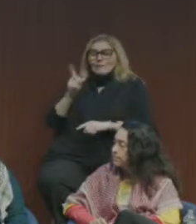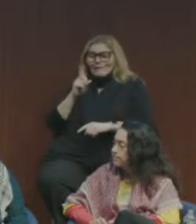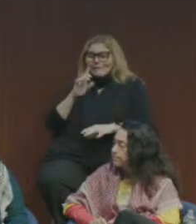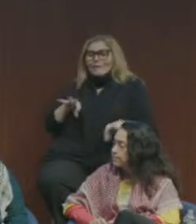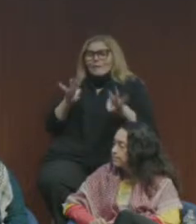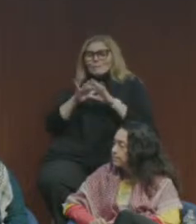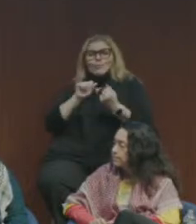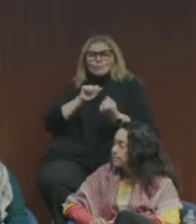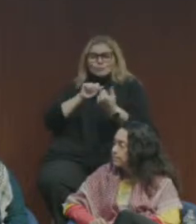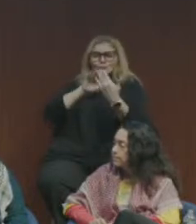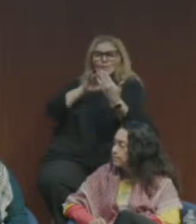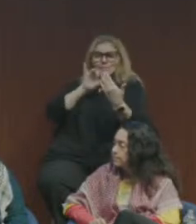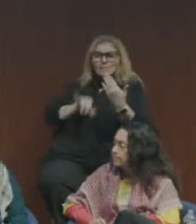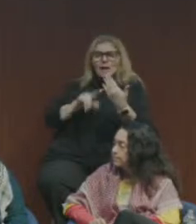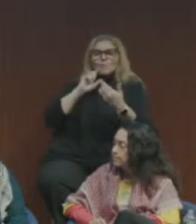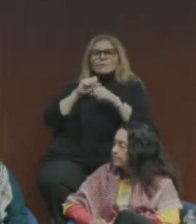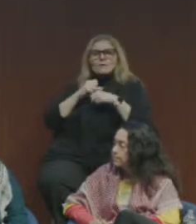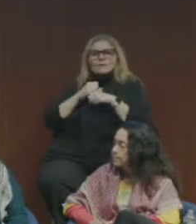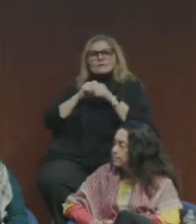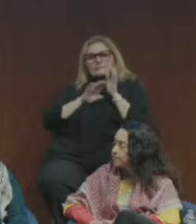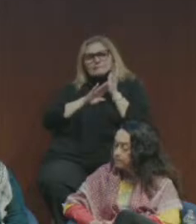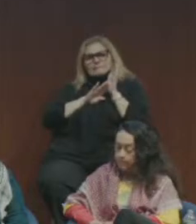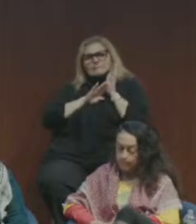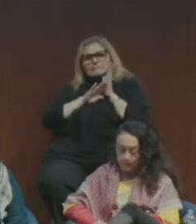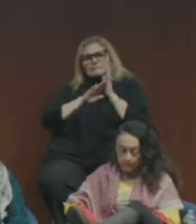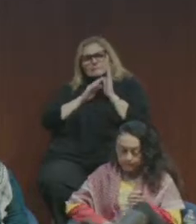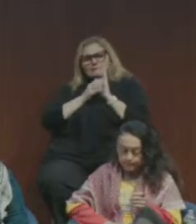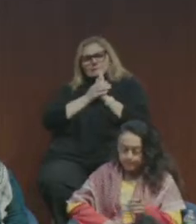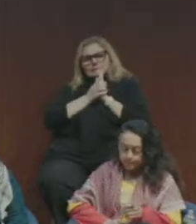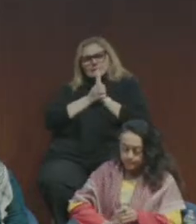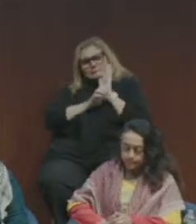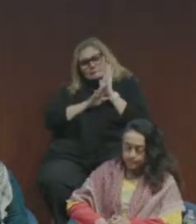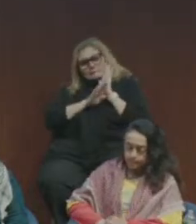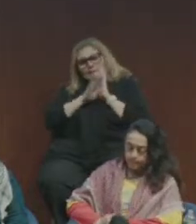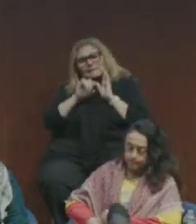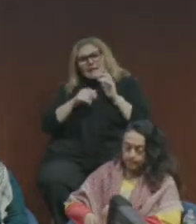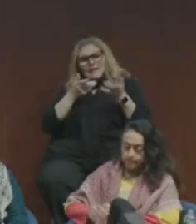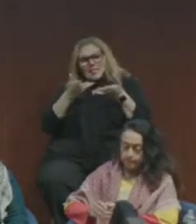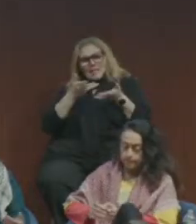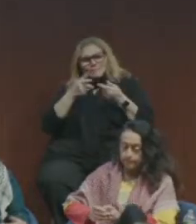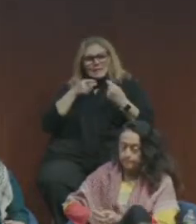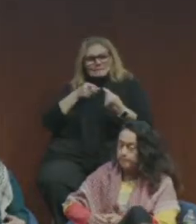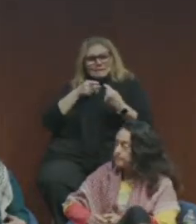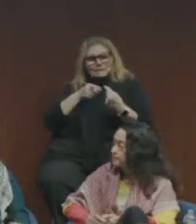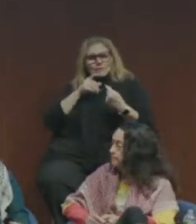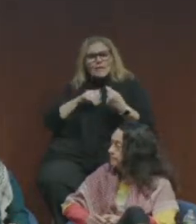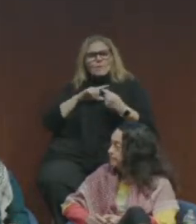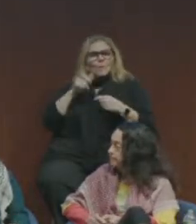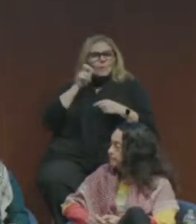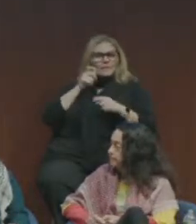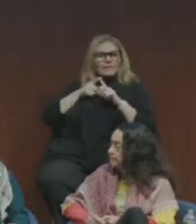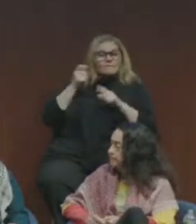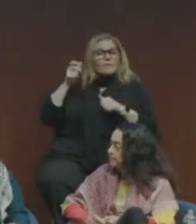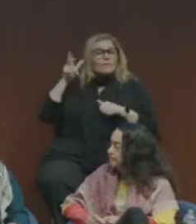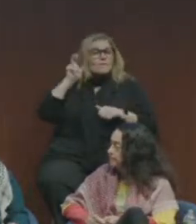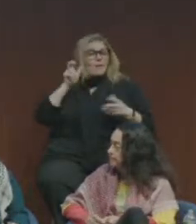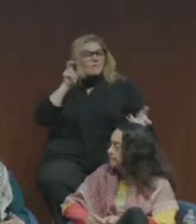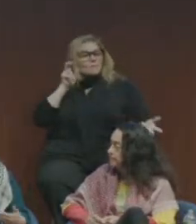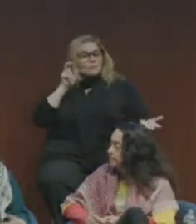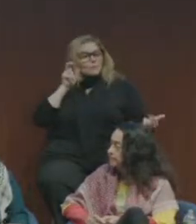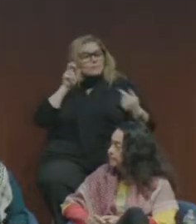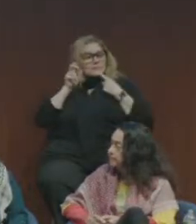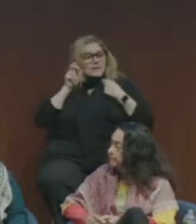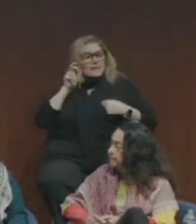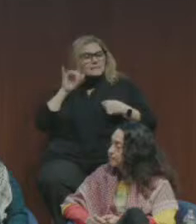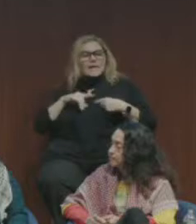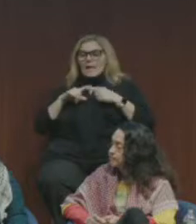important strategy that we've cultivated to kind of navigate the tension of what we're hearing as care from above and the